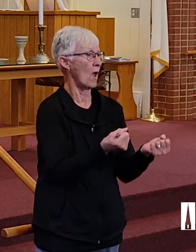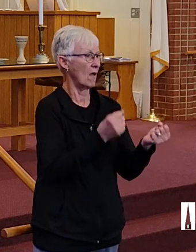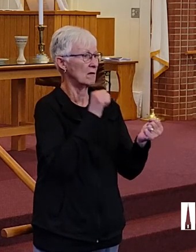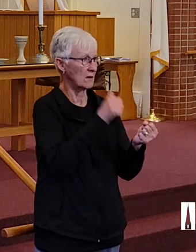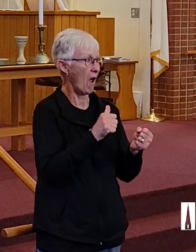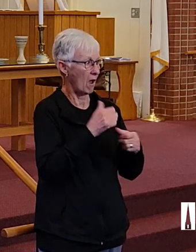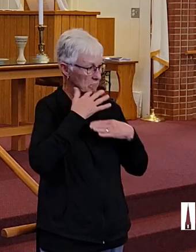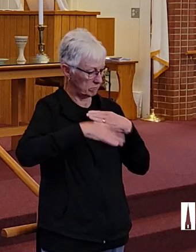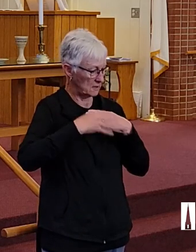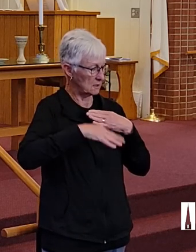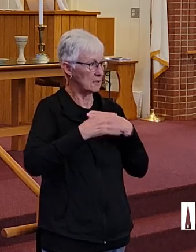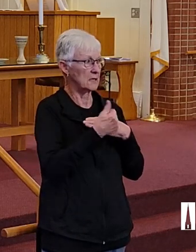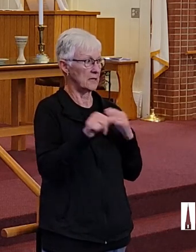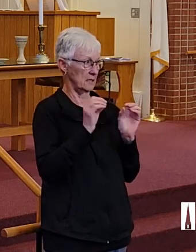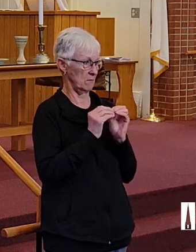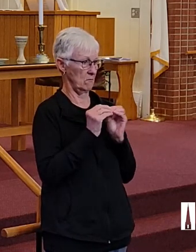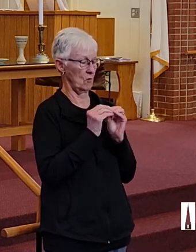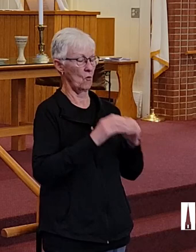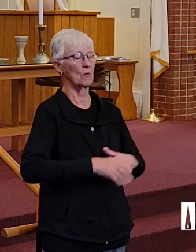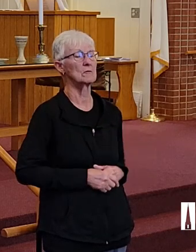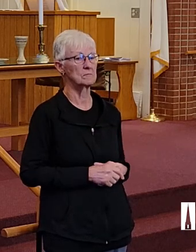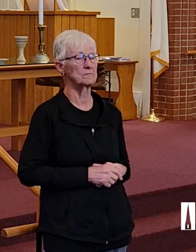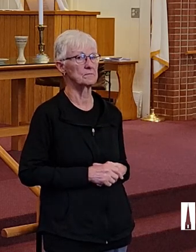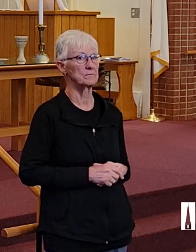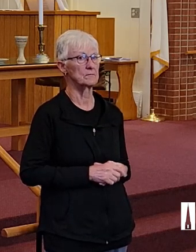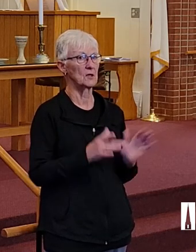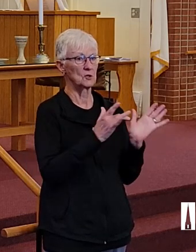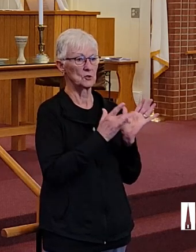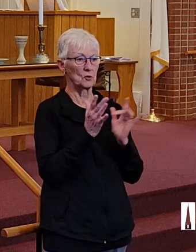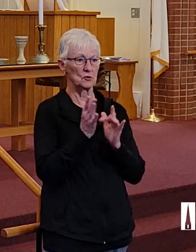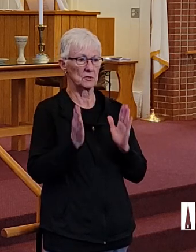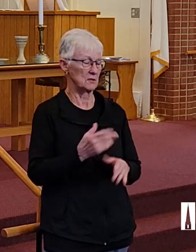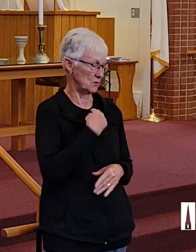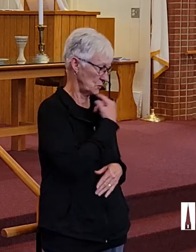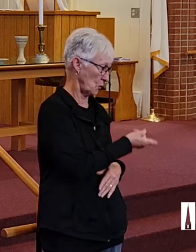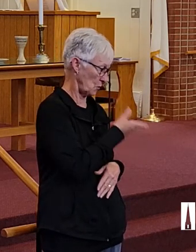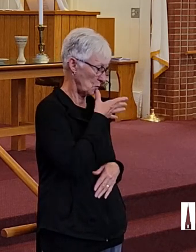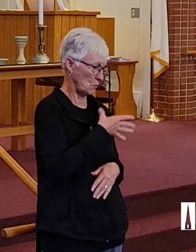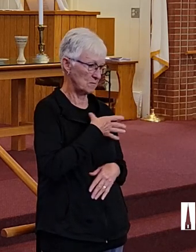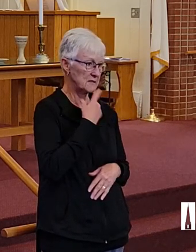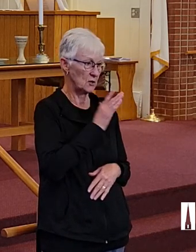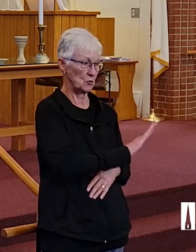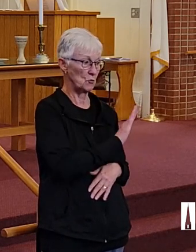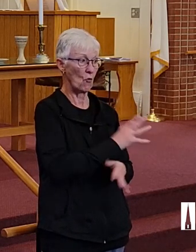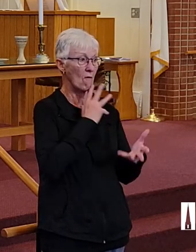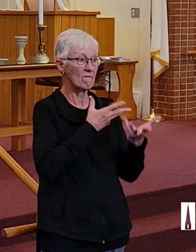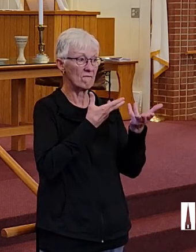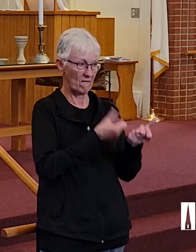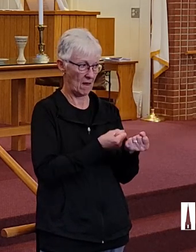Jesus turned and, seeing her, he said, "Take heart, daughter, your faith has made you